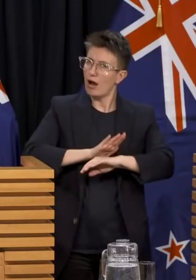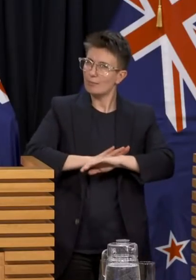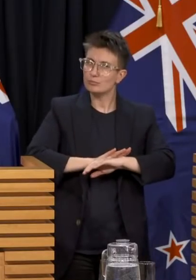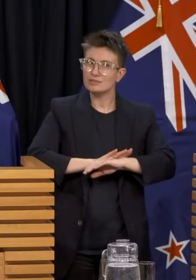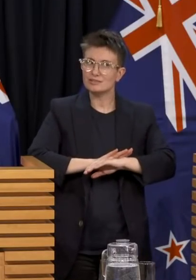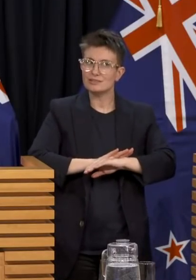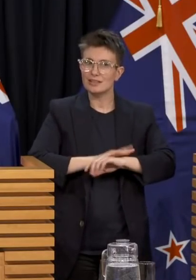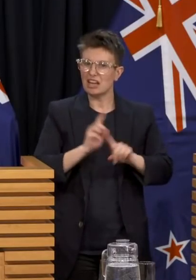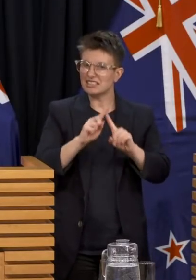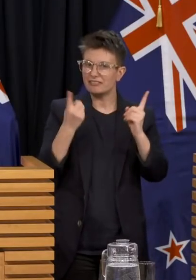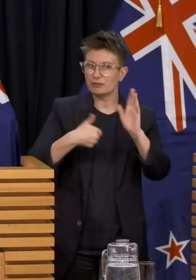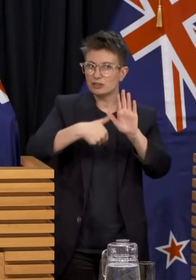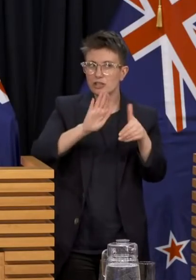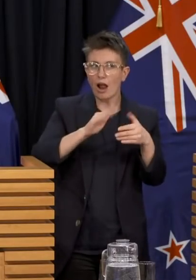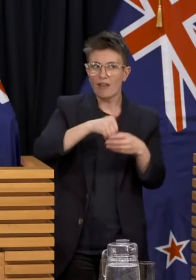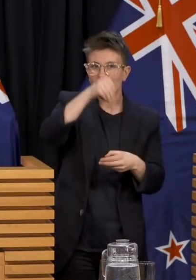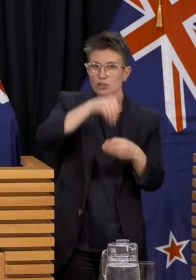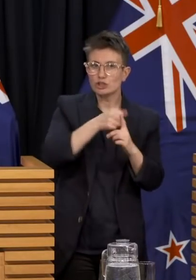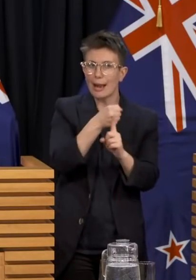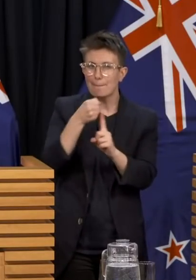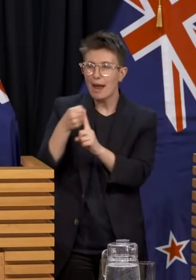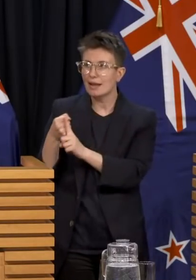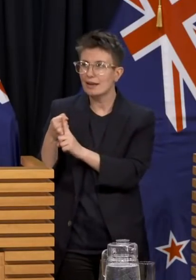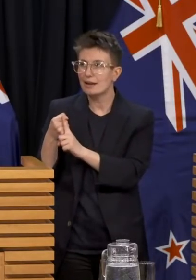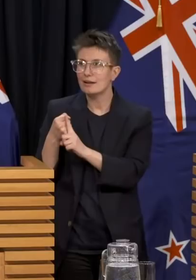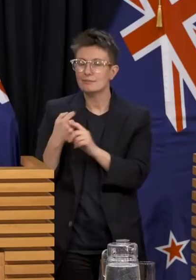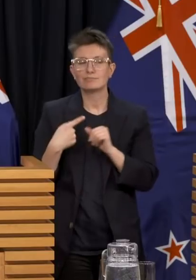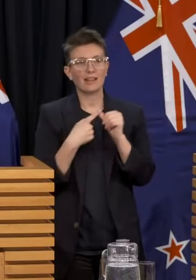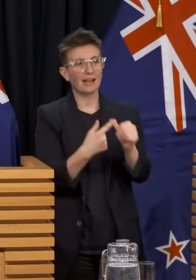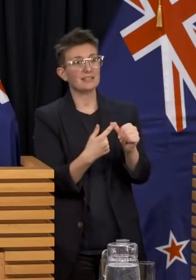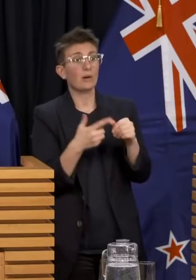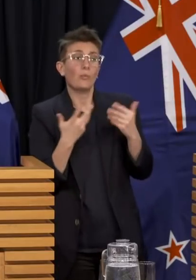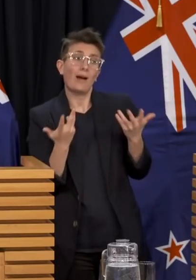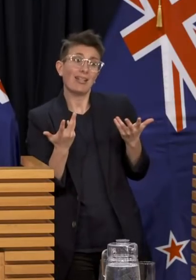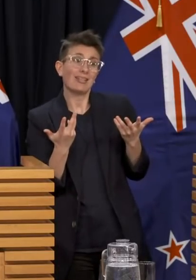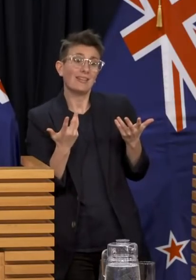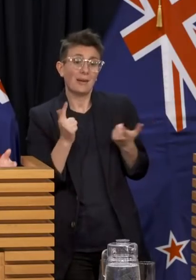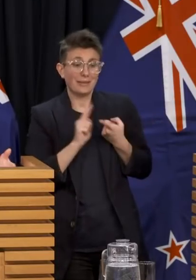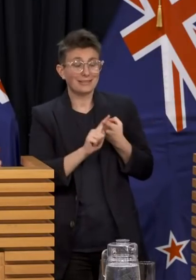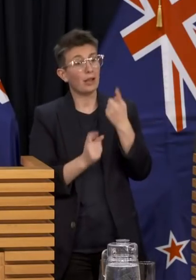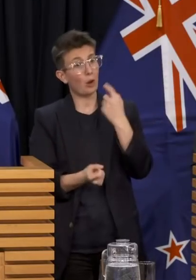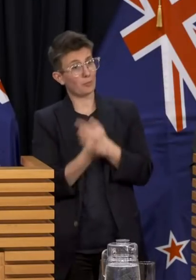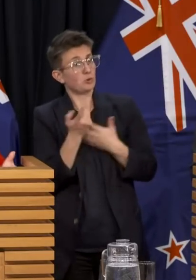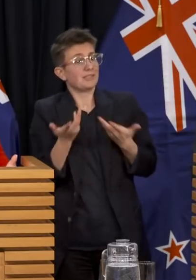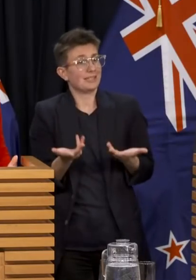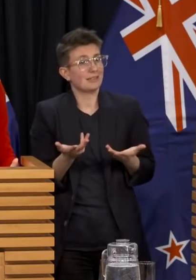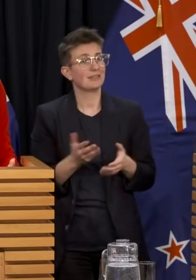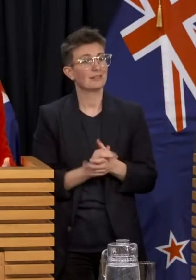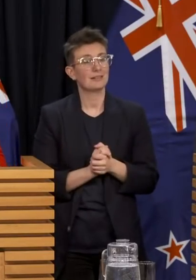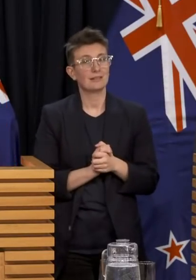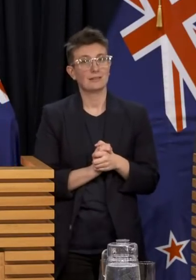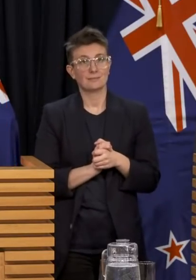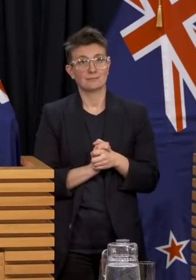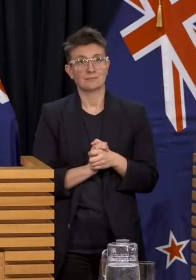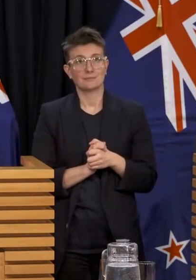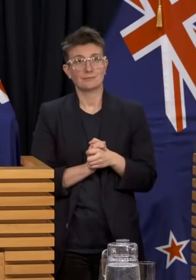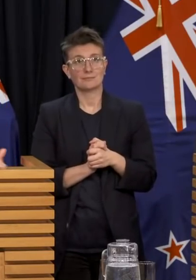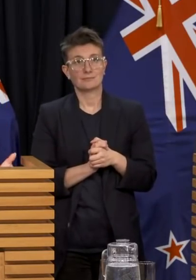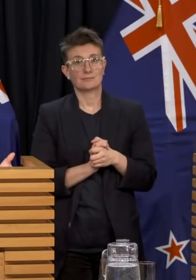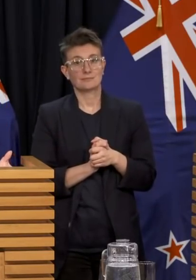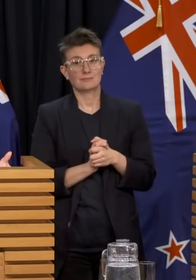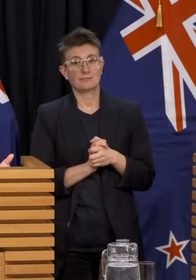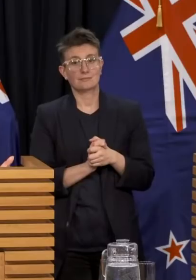be still inclined to say that this isn't still an opportunity for us. And what do I mean by that? Well,